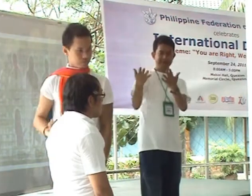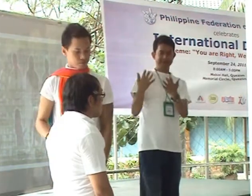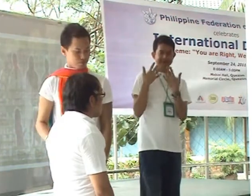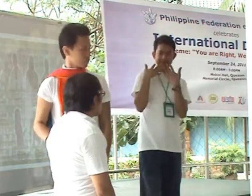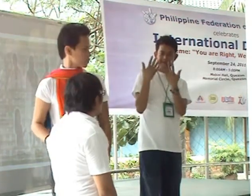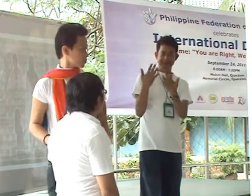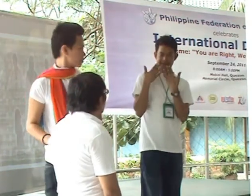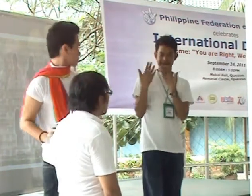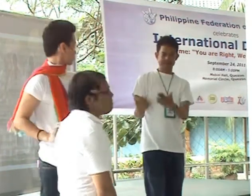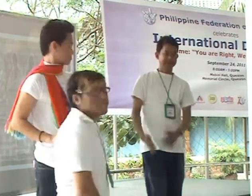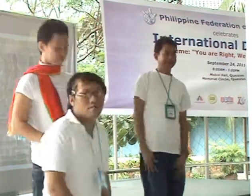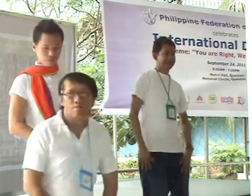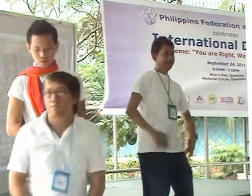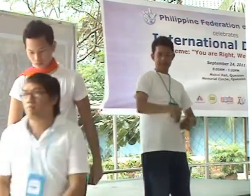So maraming salamat, guys.